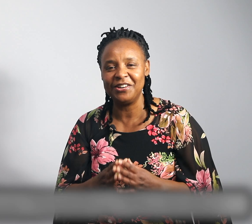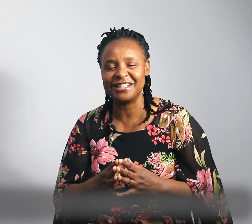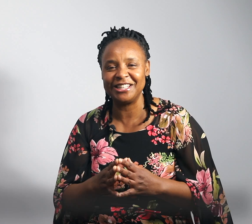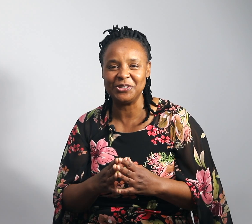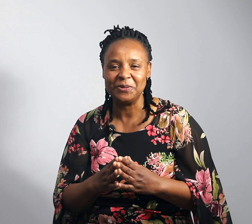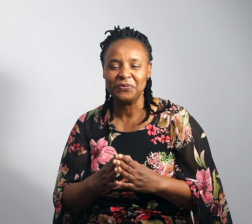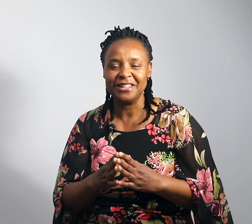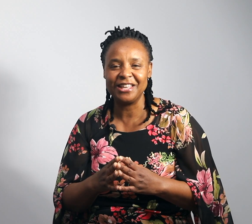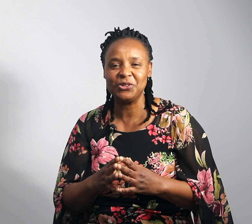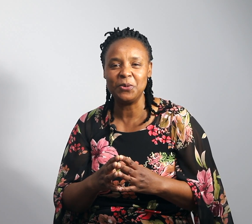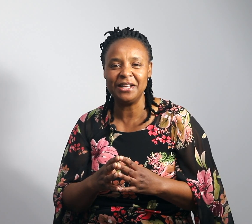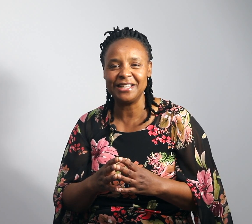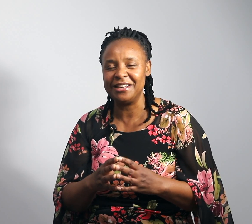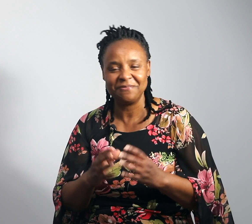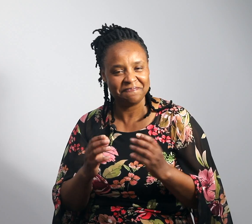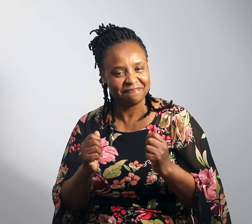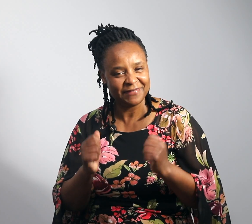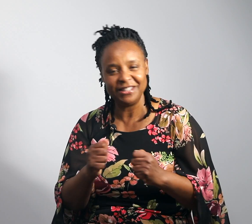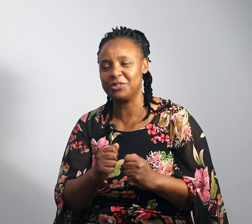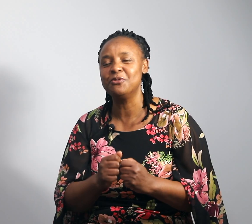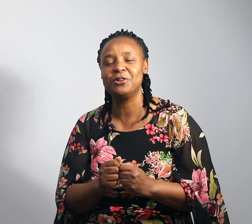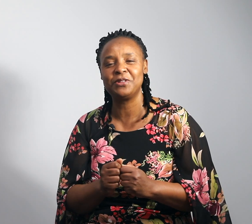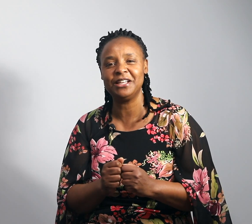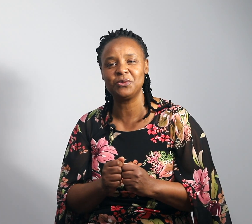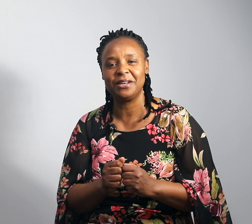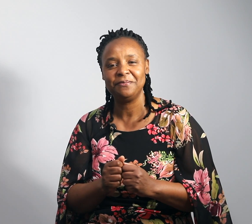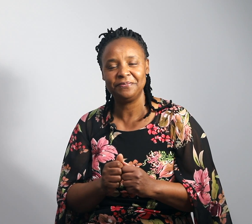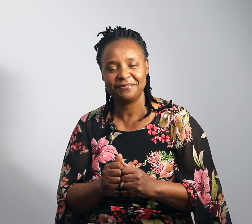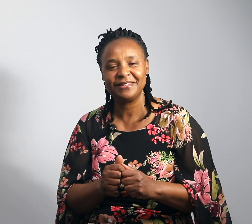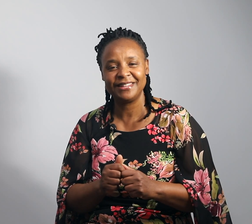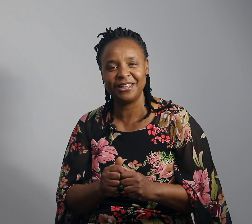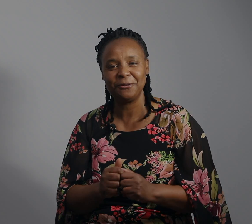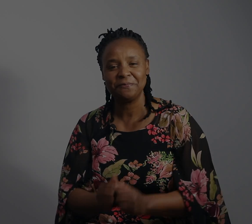next session. Thank you so much, and let's move on to the next one. Thank you.